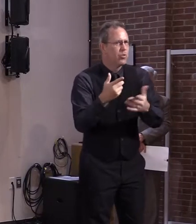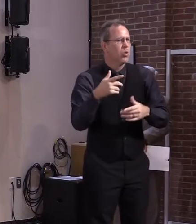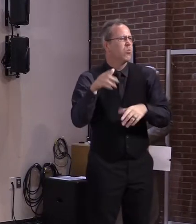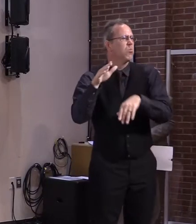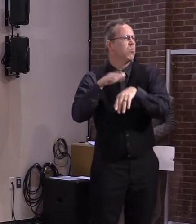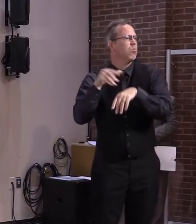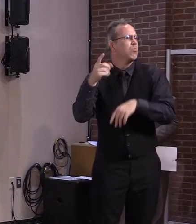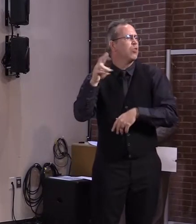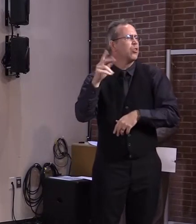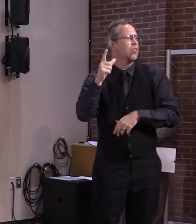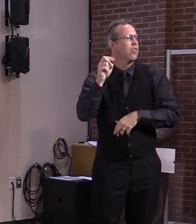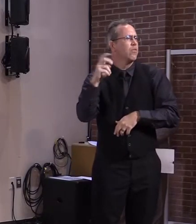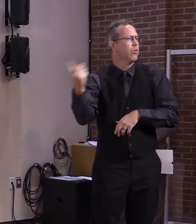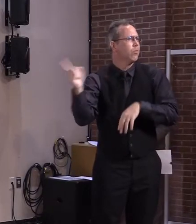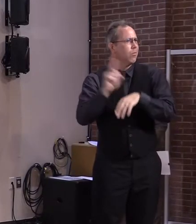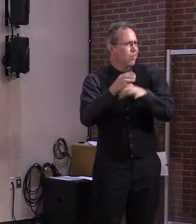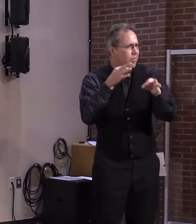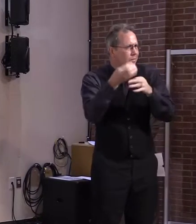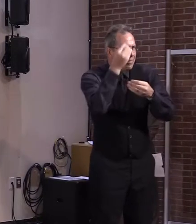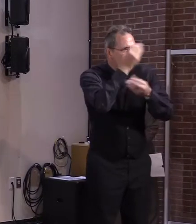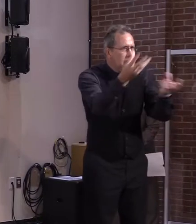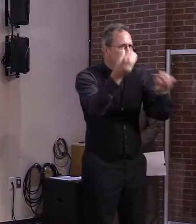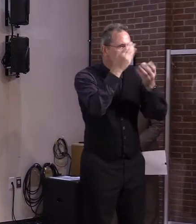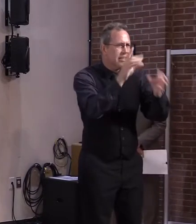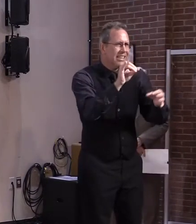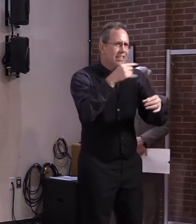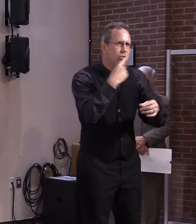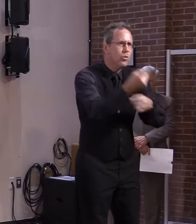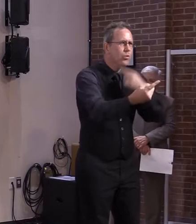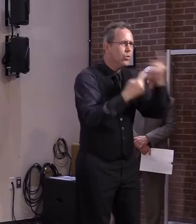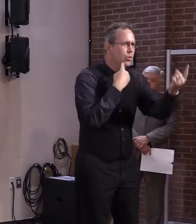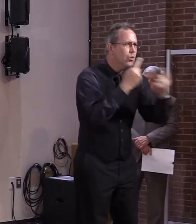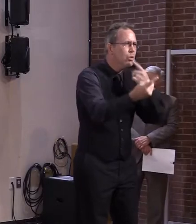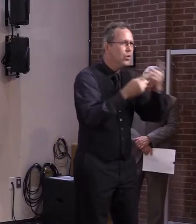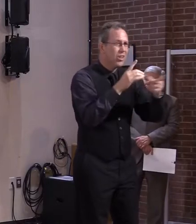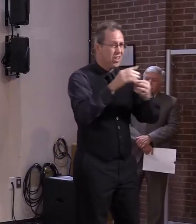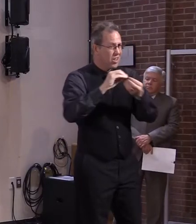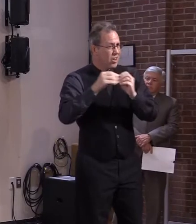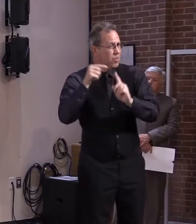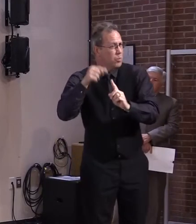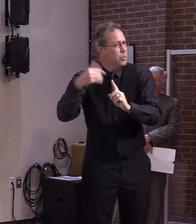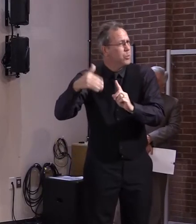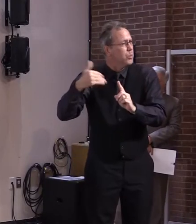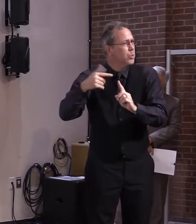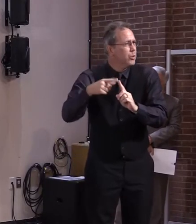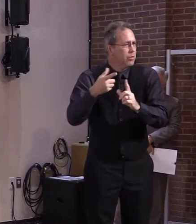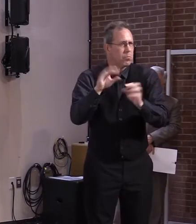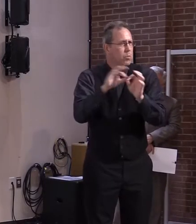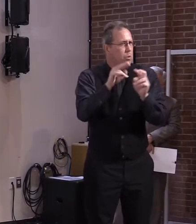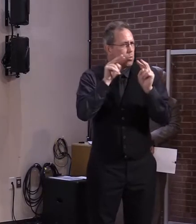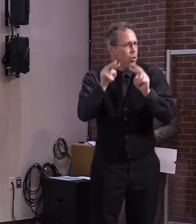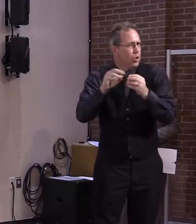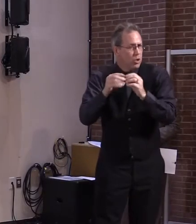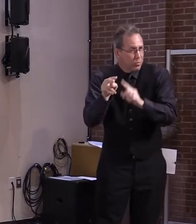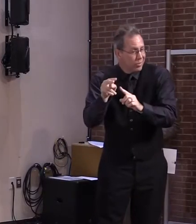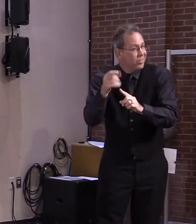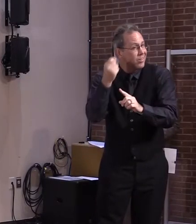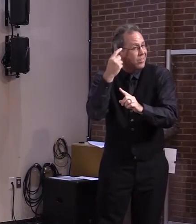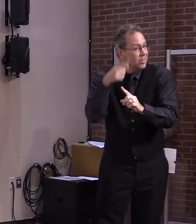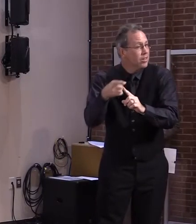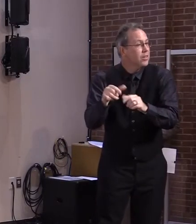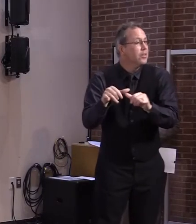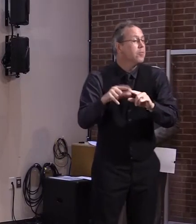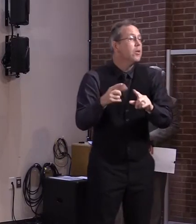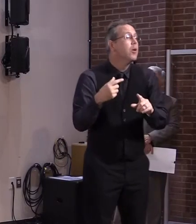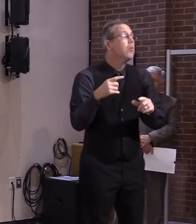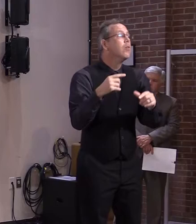we've looked at throughout the pandemic, our focus is on better comparing what we see today to what we saw before